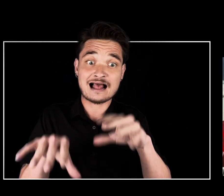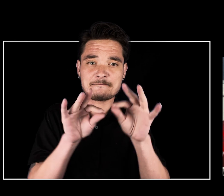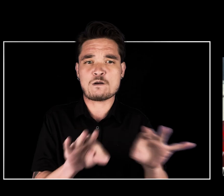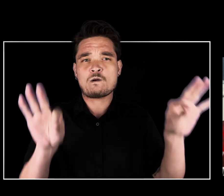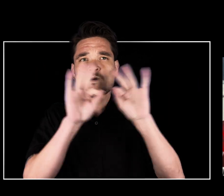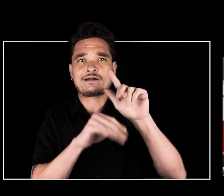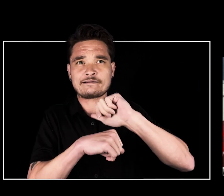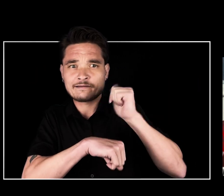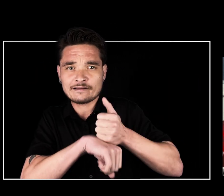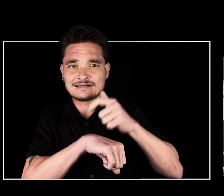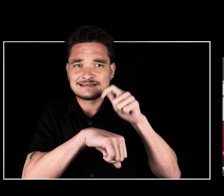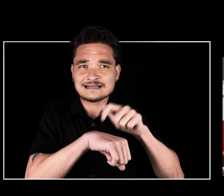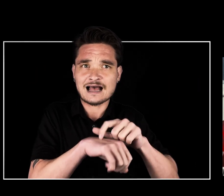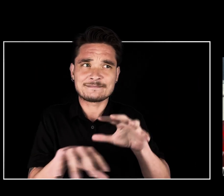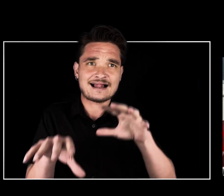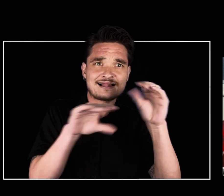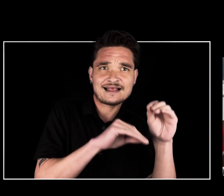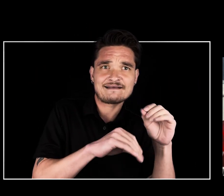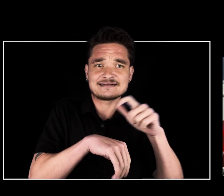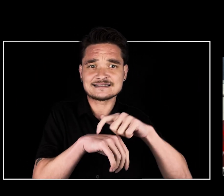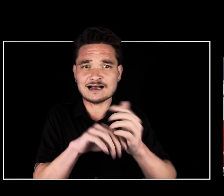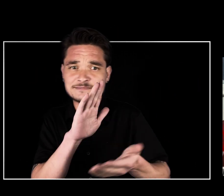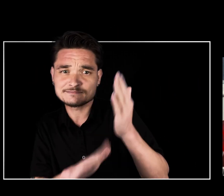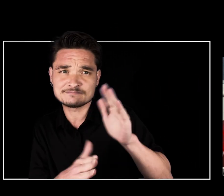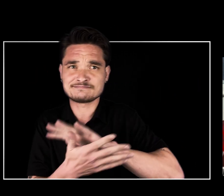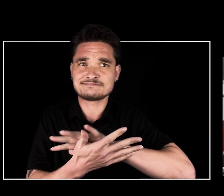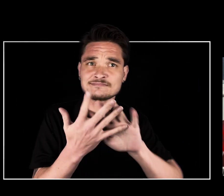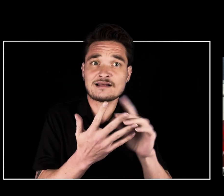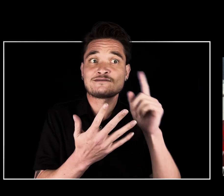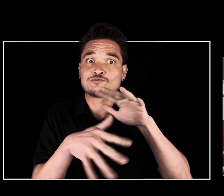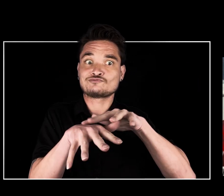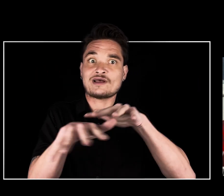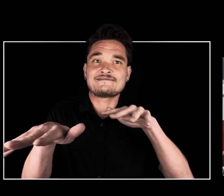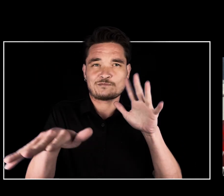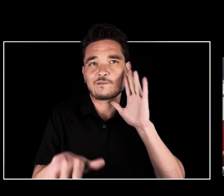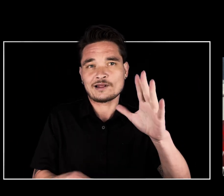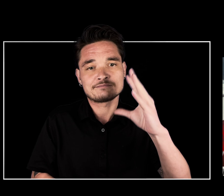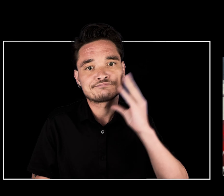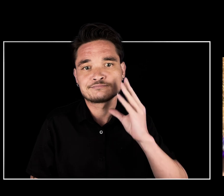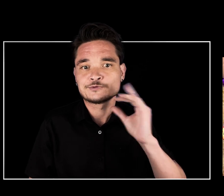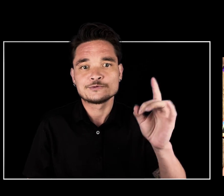be sure to leave extra time to get to and from wherever you are going, as traffic will be slow.